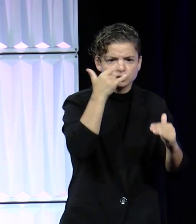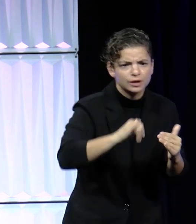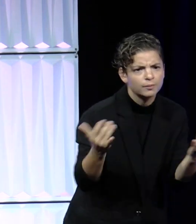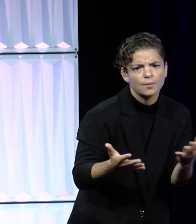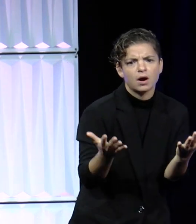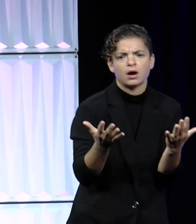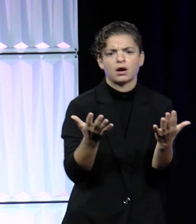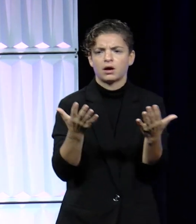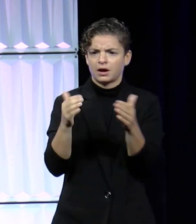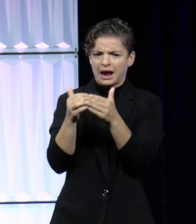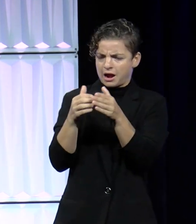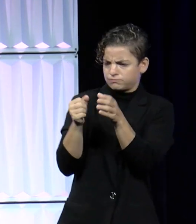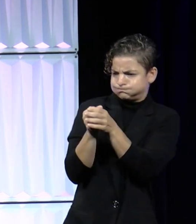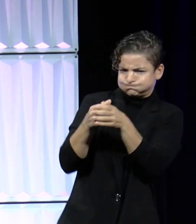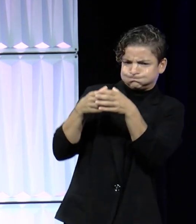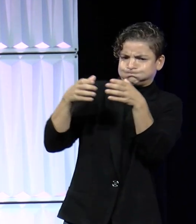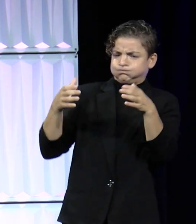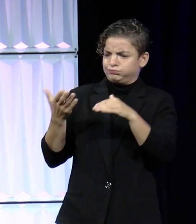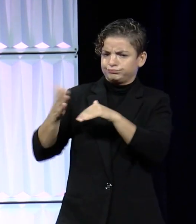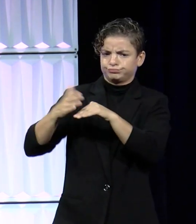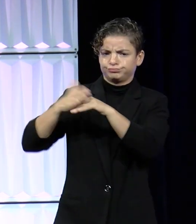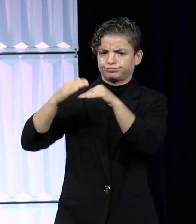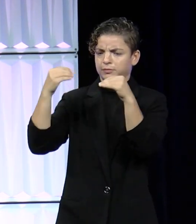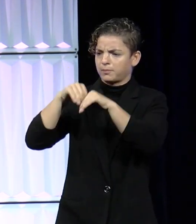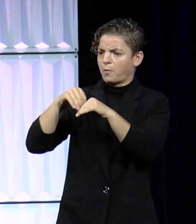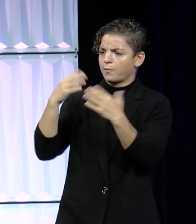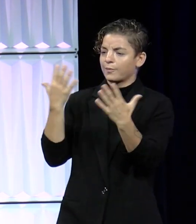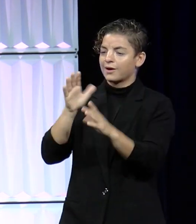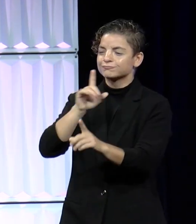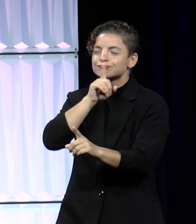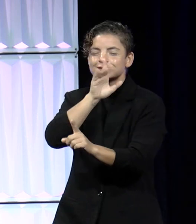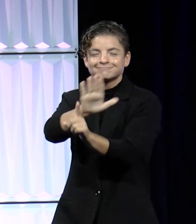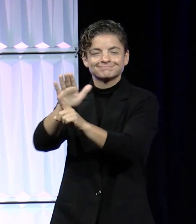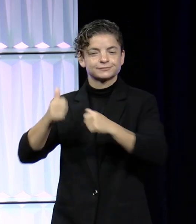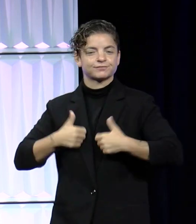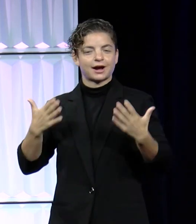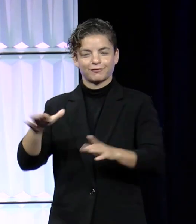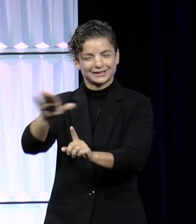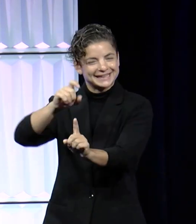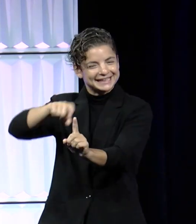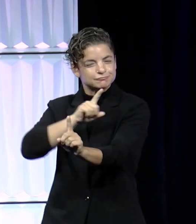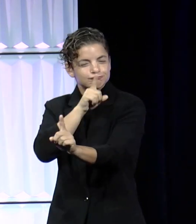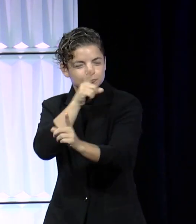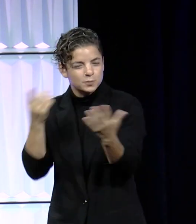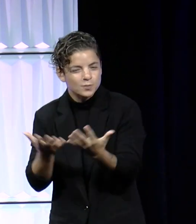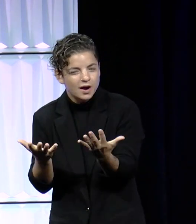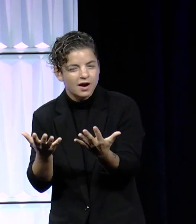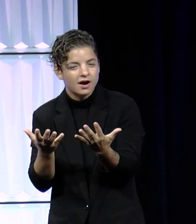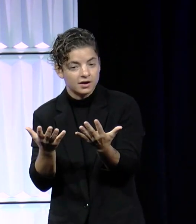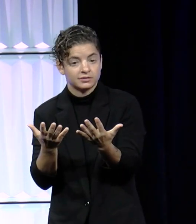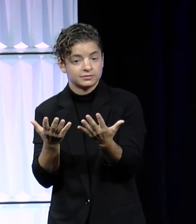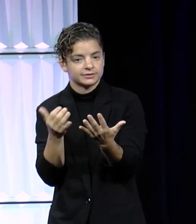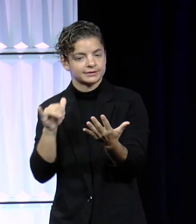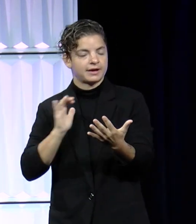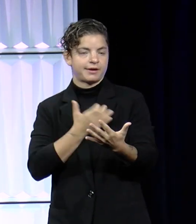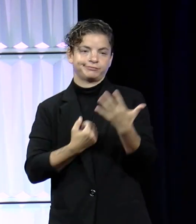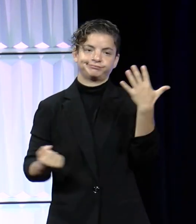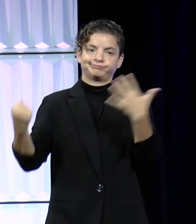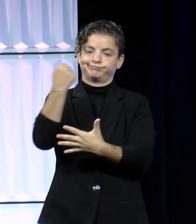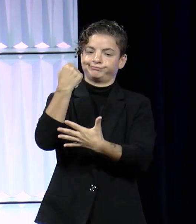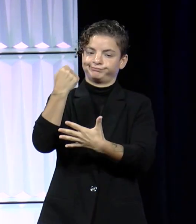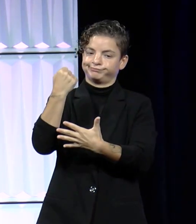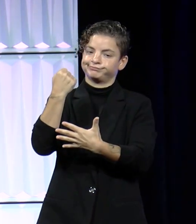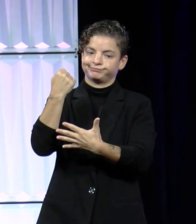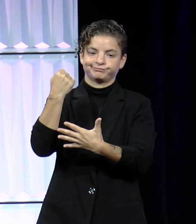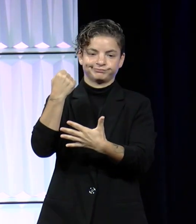define that justice. These are some of our other key priorities, and this all intersects in working together and in our opportunity to work with